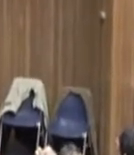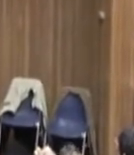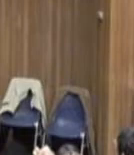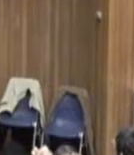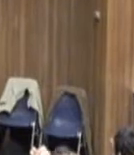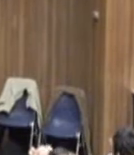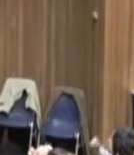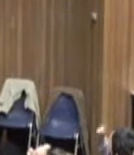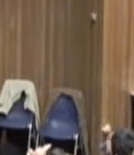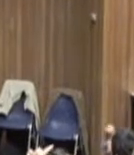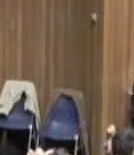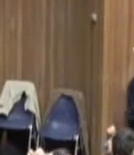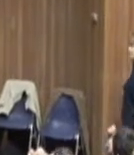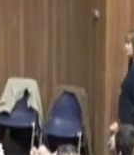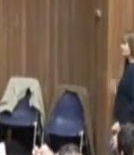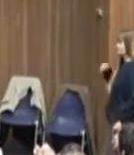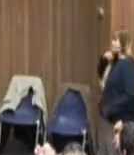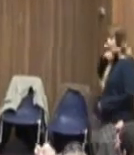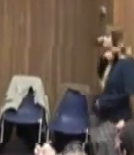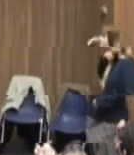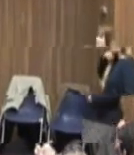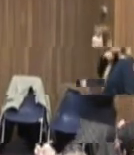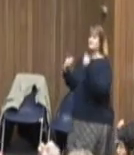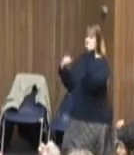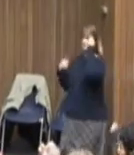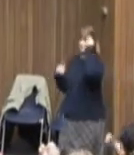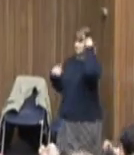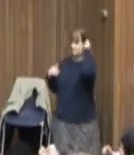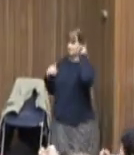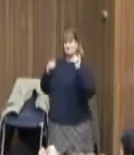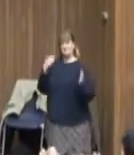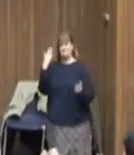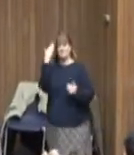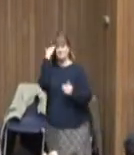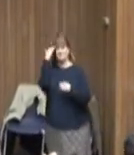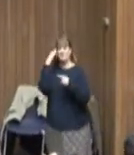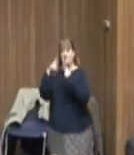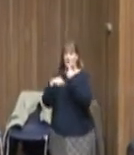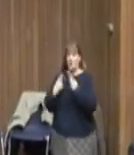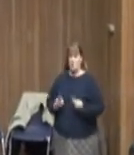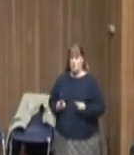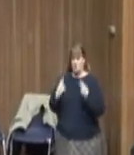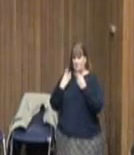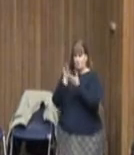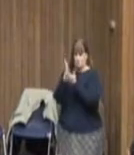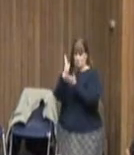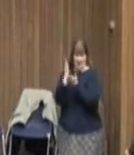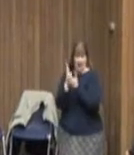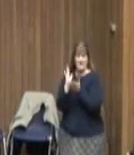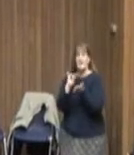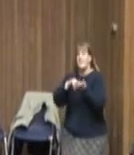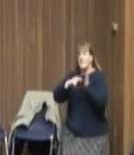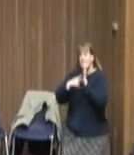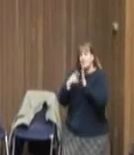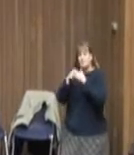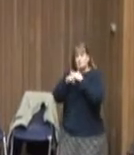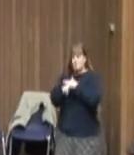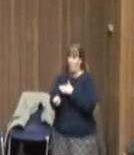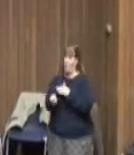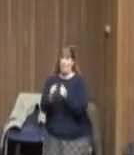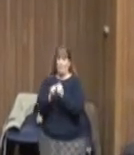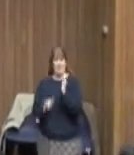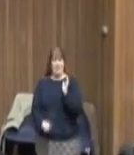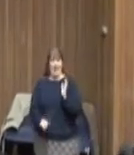are. And these are just basic standards that we're all born with. They can't be taken away. And so they can't be traded off